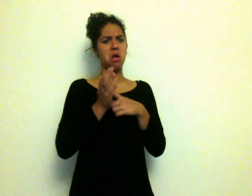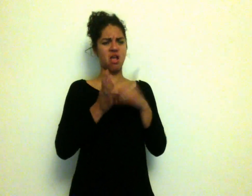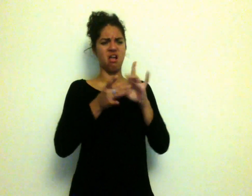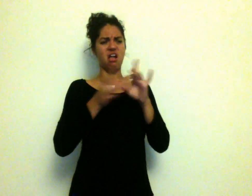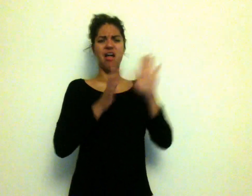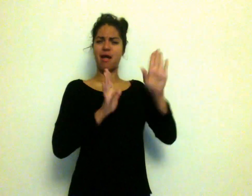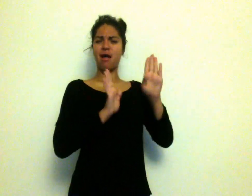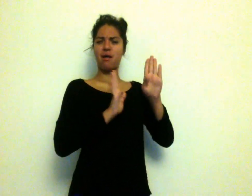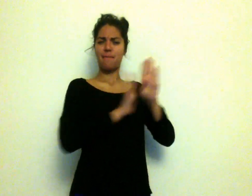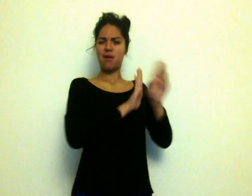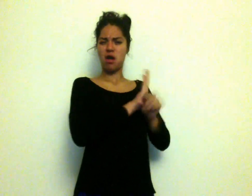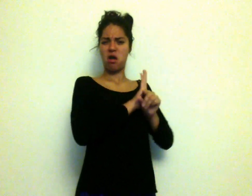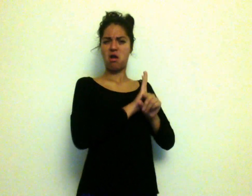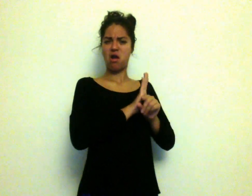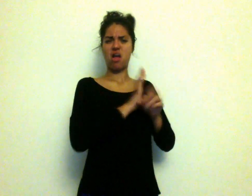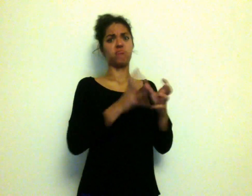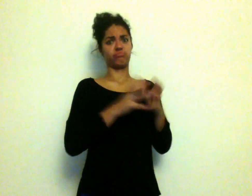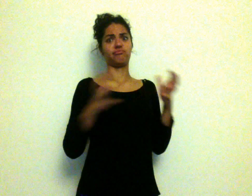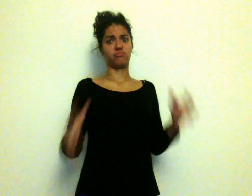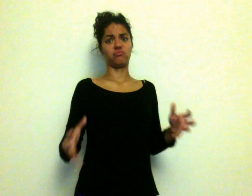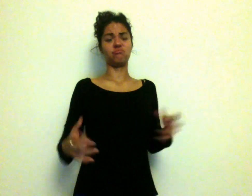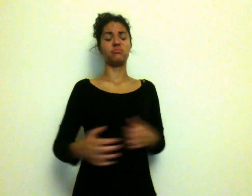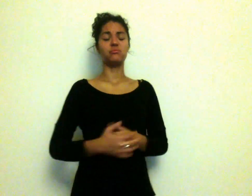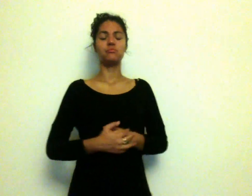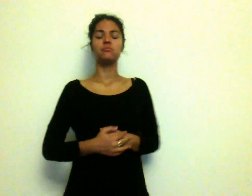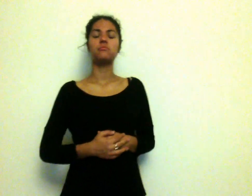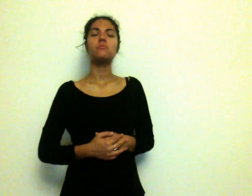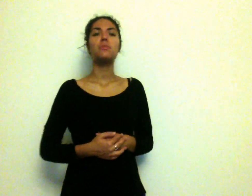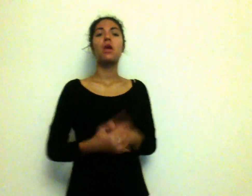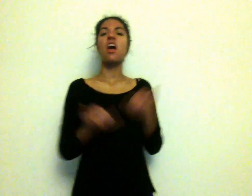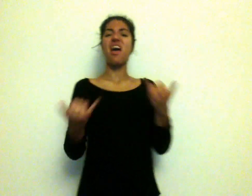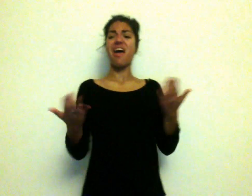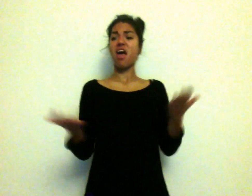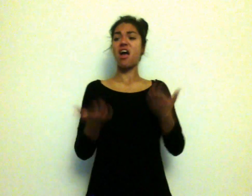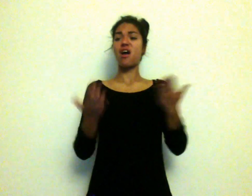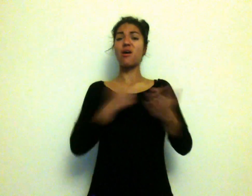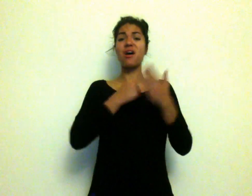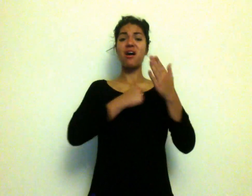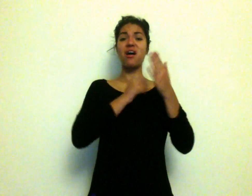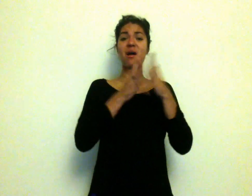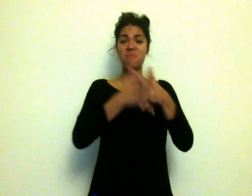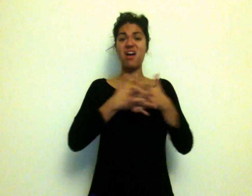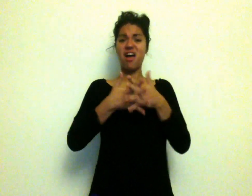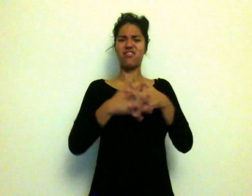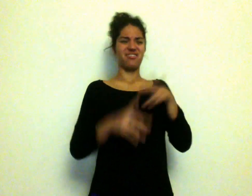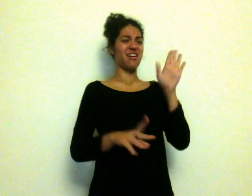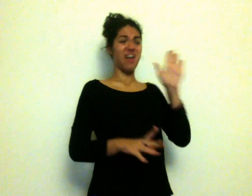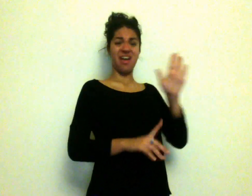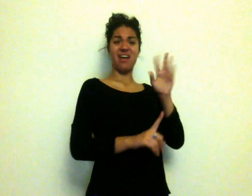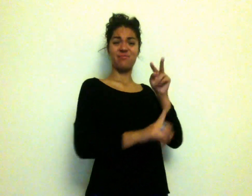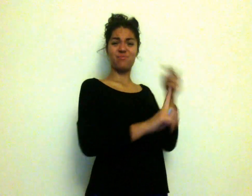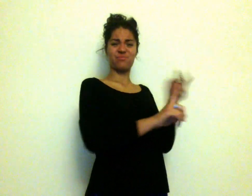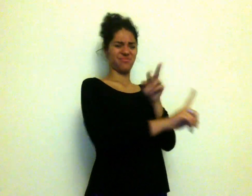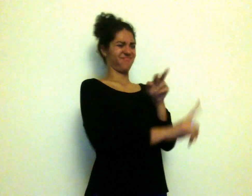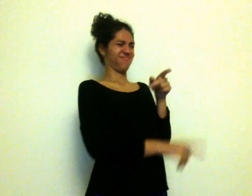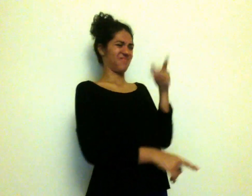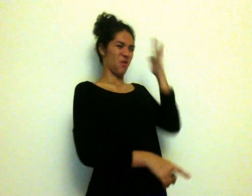Western civilization would ever think that something like that would be an expression of respect and adulation for a